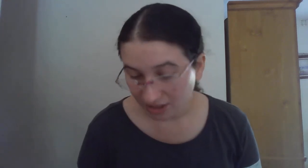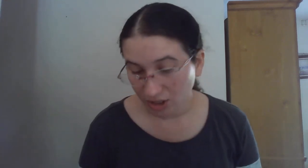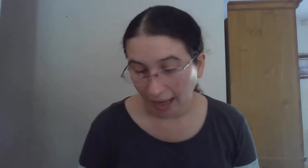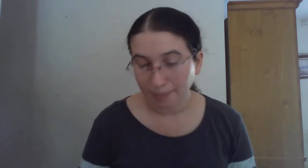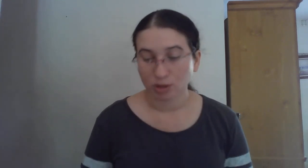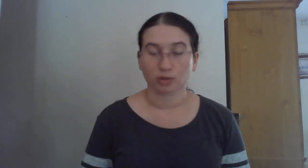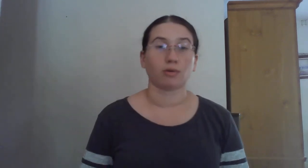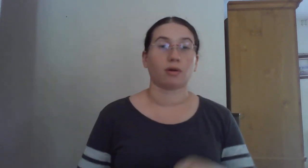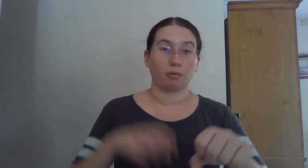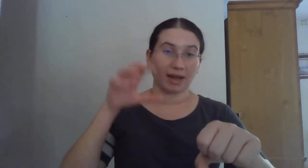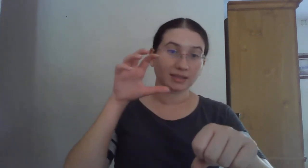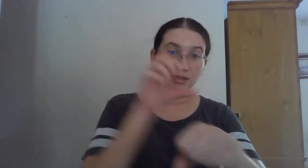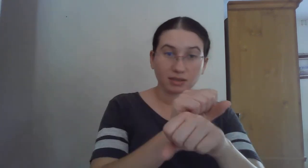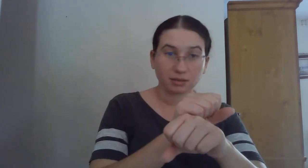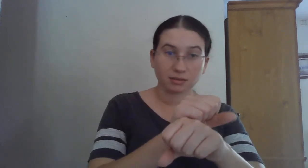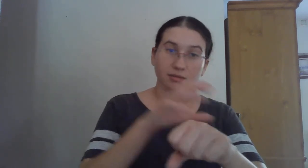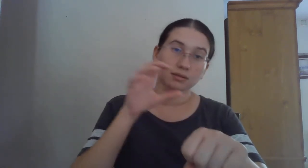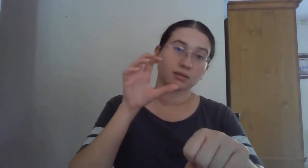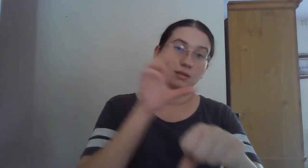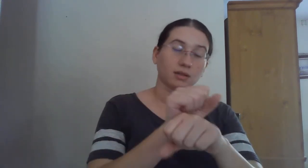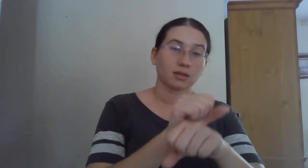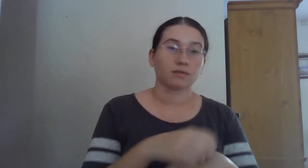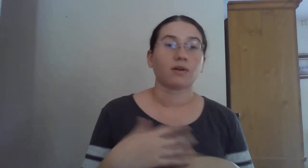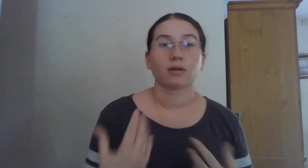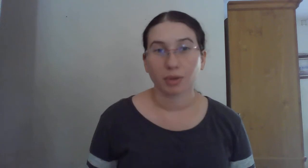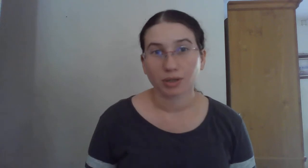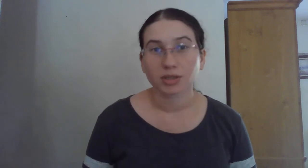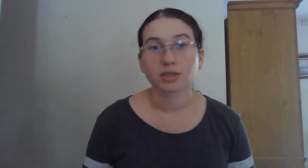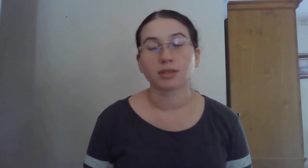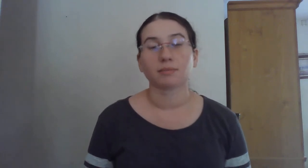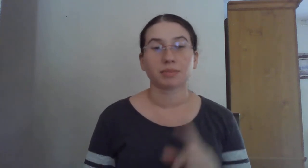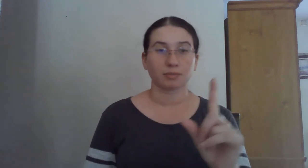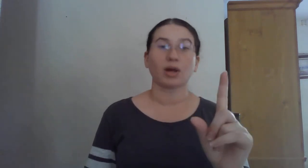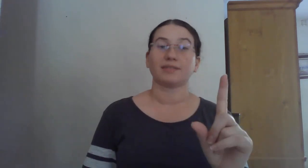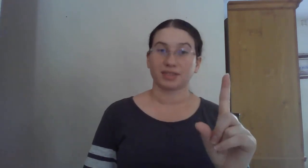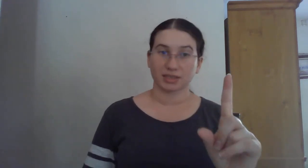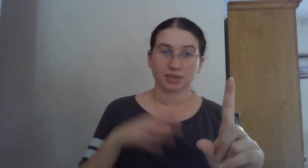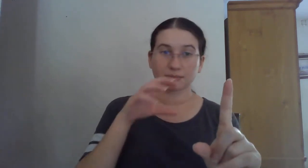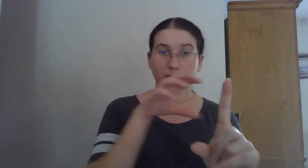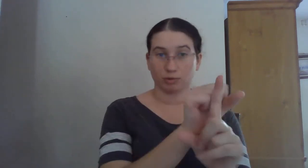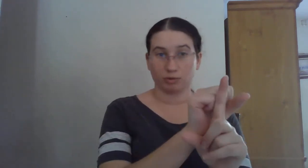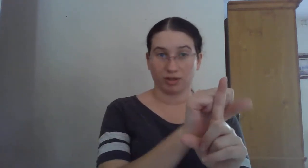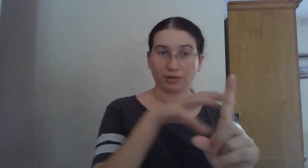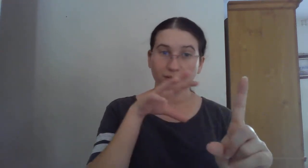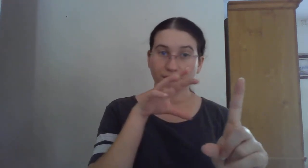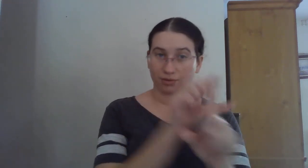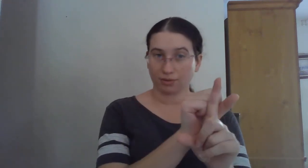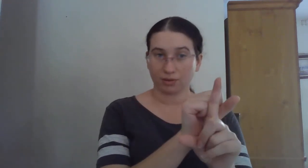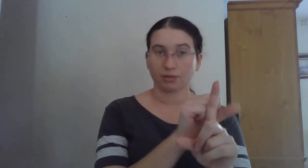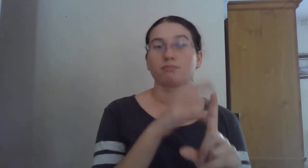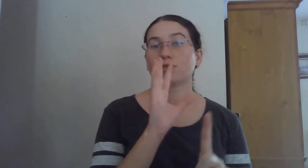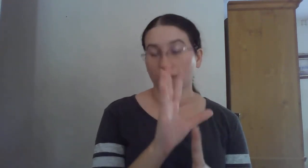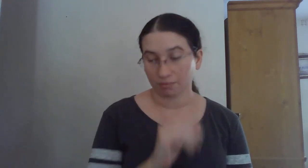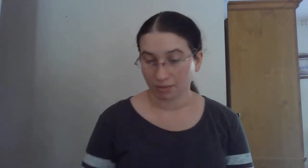catch, capture, or arrest. For a person, some people, I've seen some people do this. Some people,